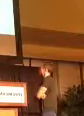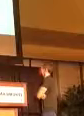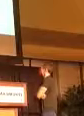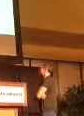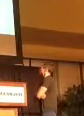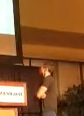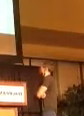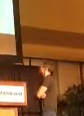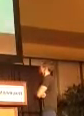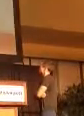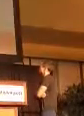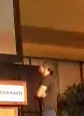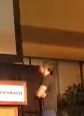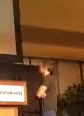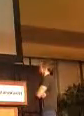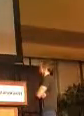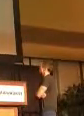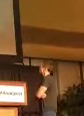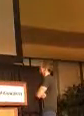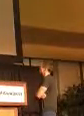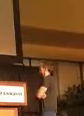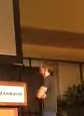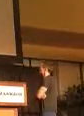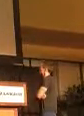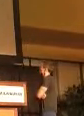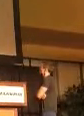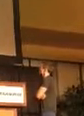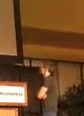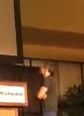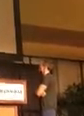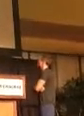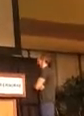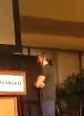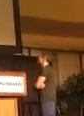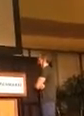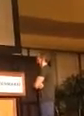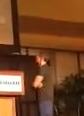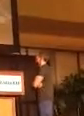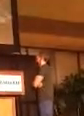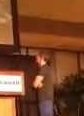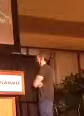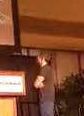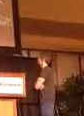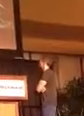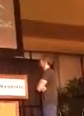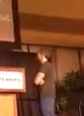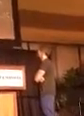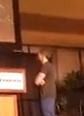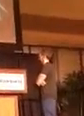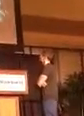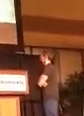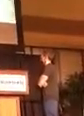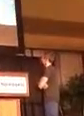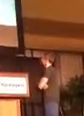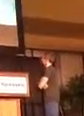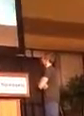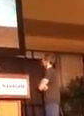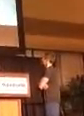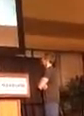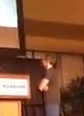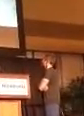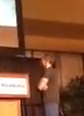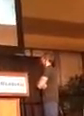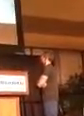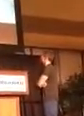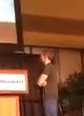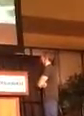So don't walk away from me. Oh, don't walk away from